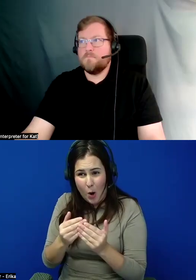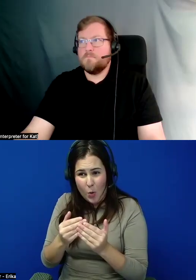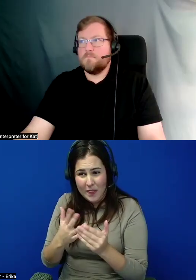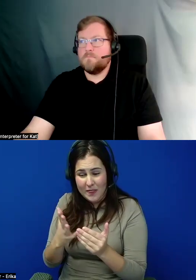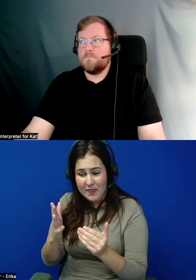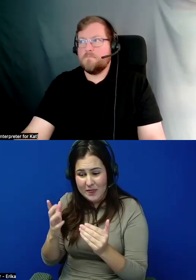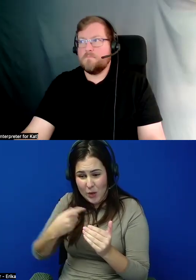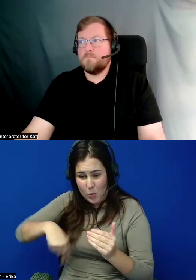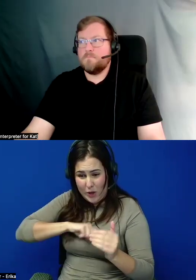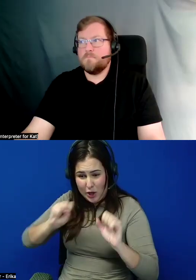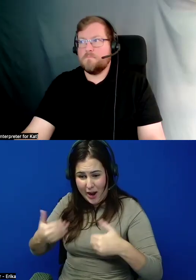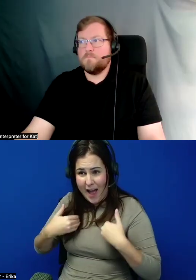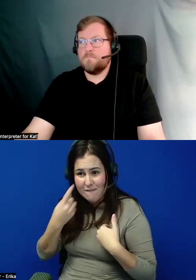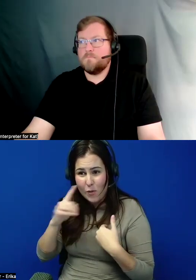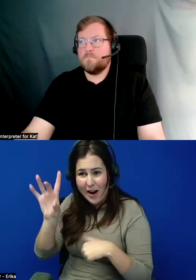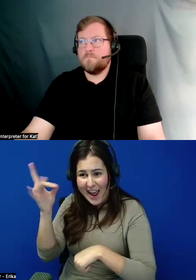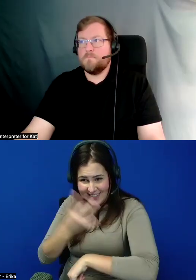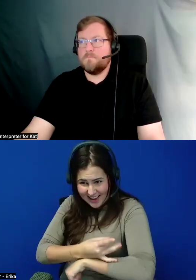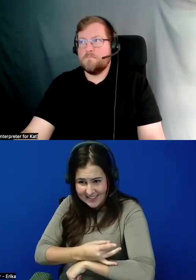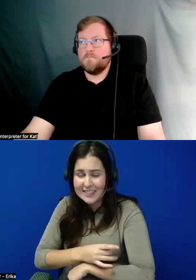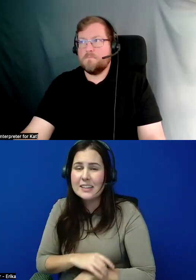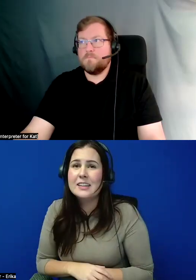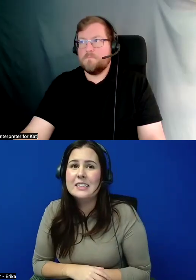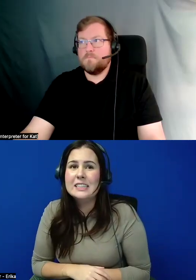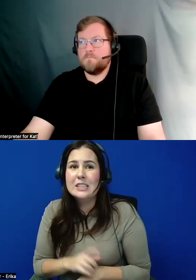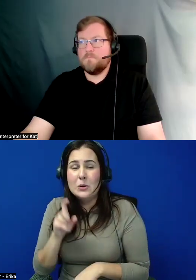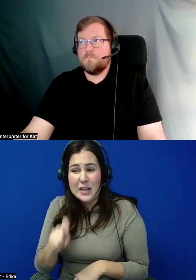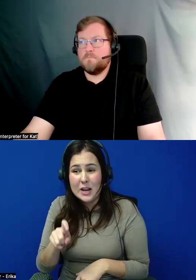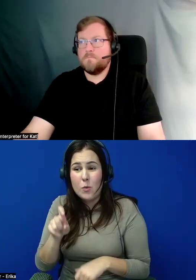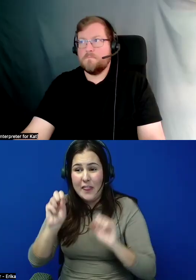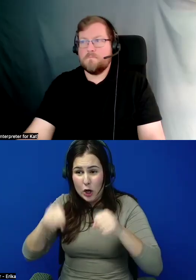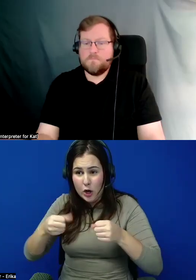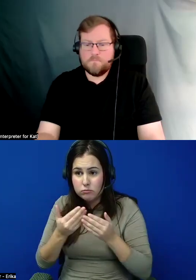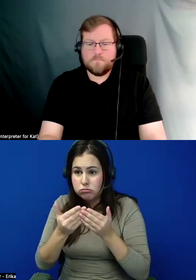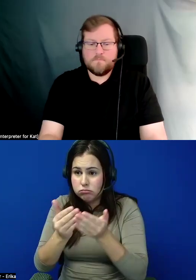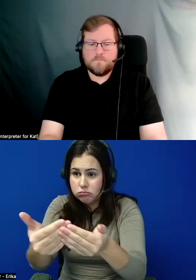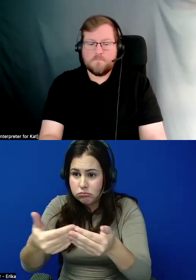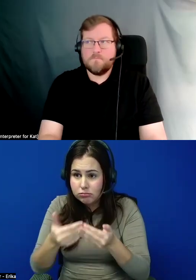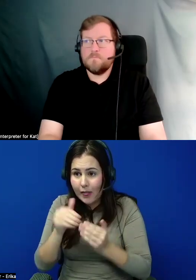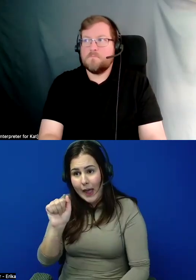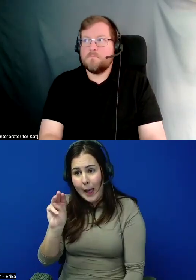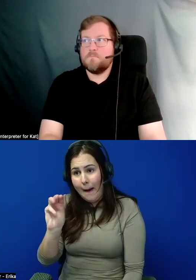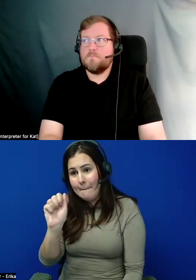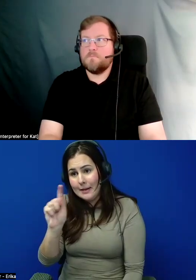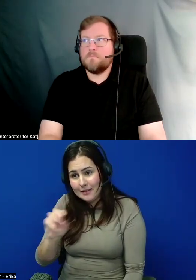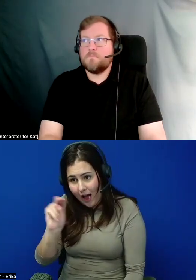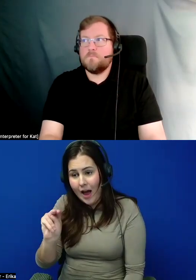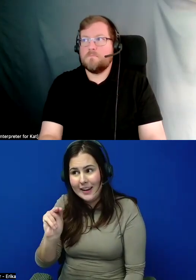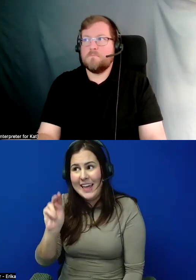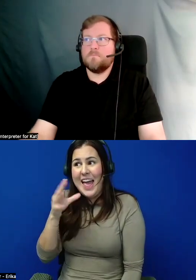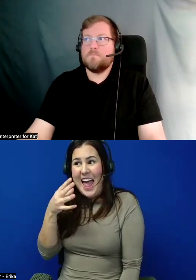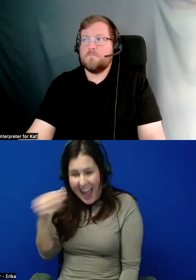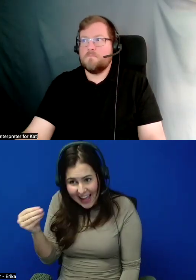of take us wherever we wanted to go up and down the rivers, and that could hold consequently the entire cast and crew